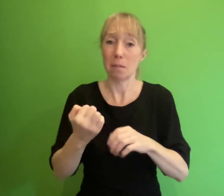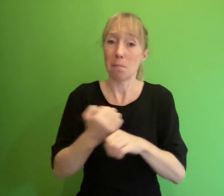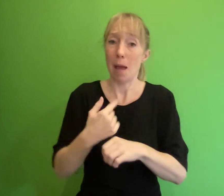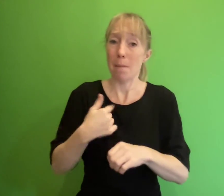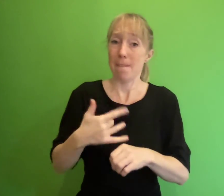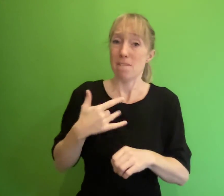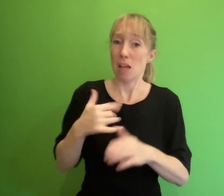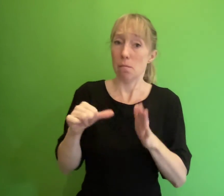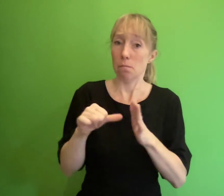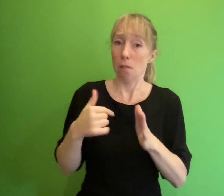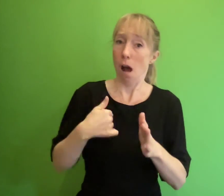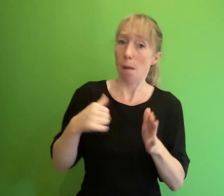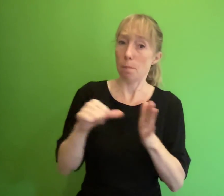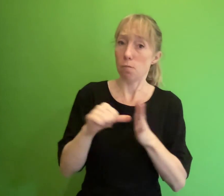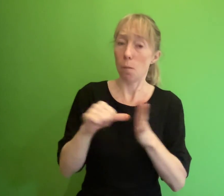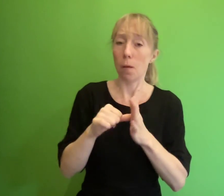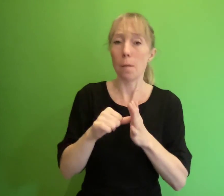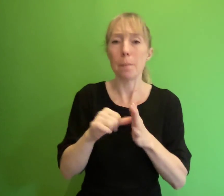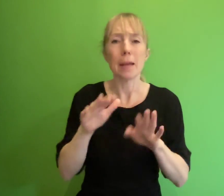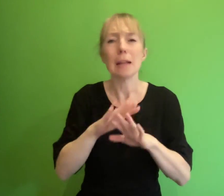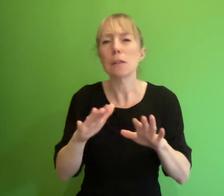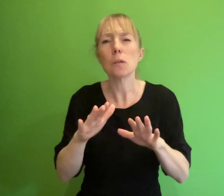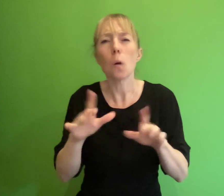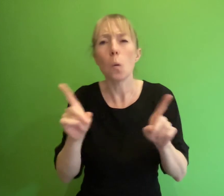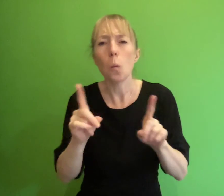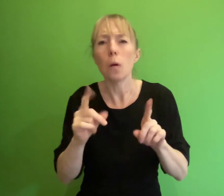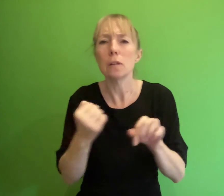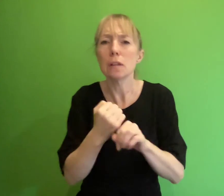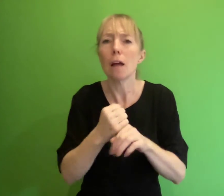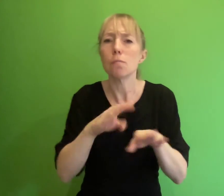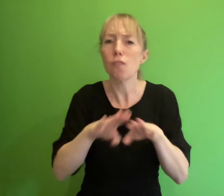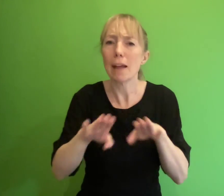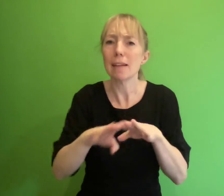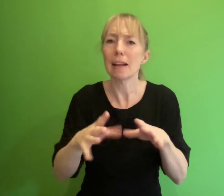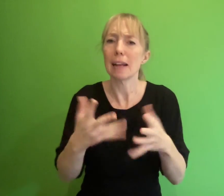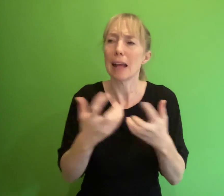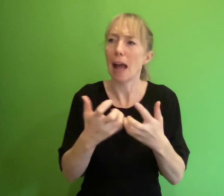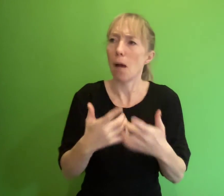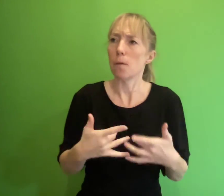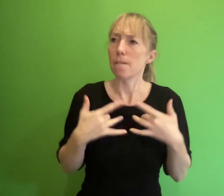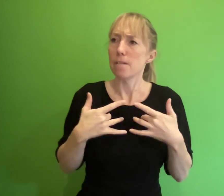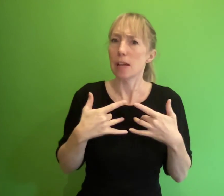not just what is done practically, it's how easy it is to speak up and how we are treated when we do so.